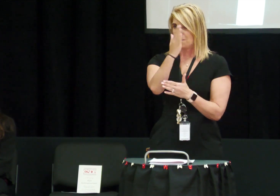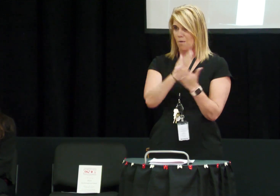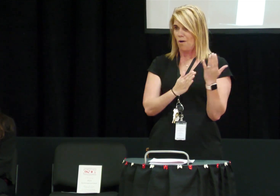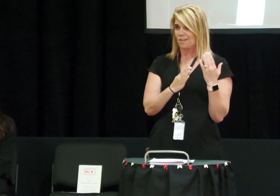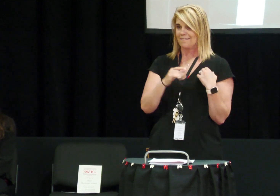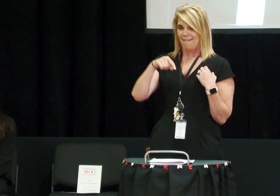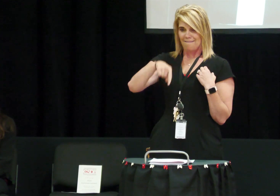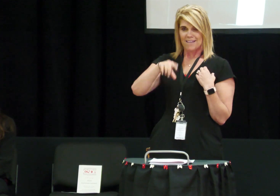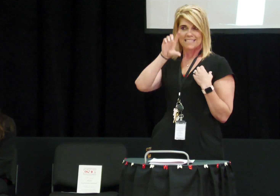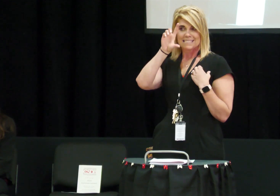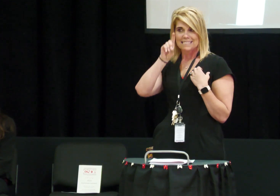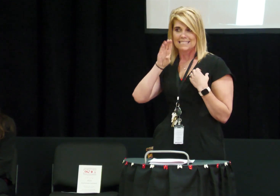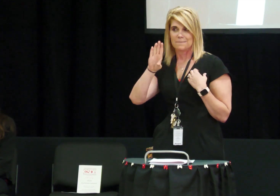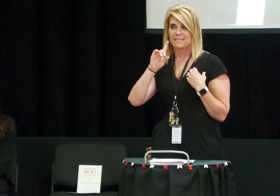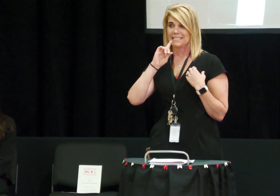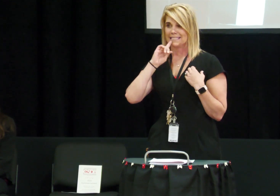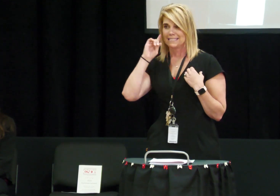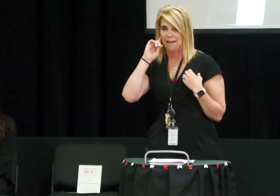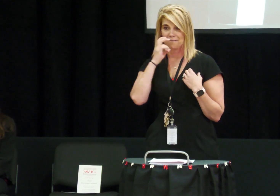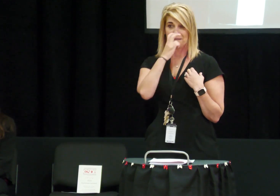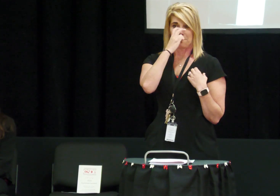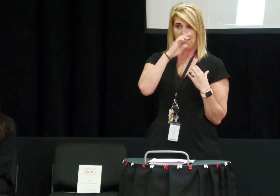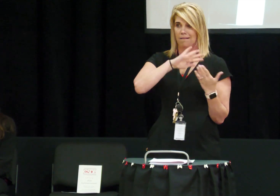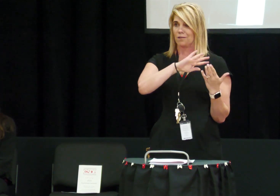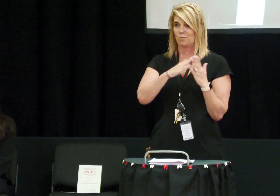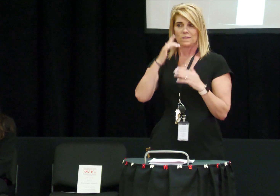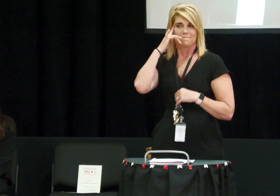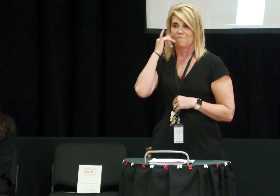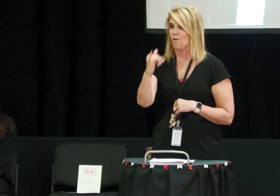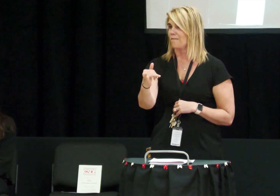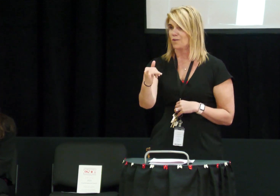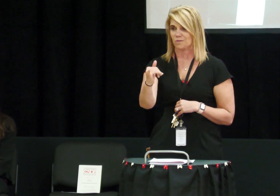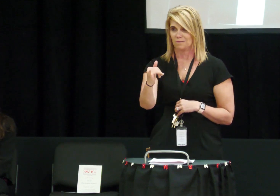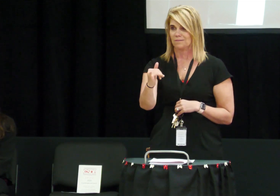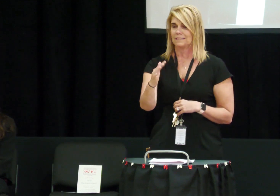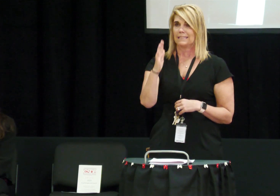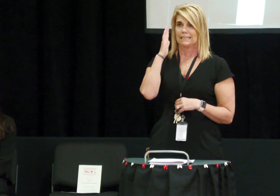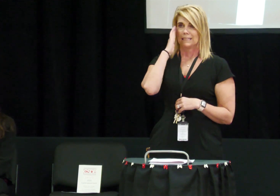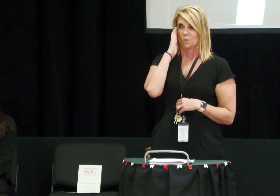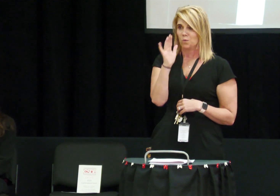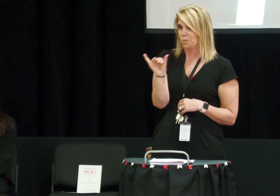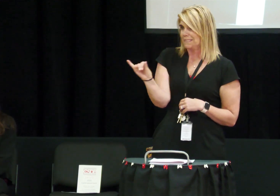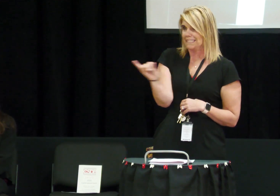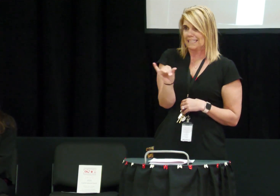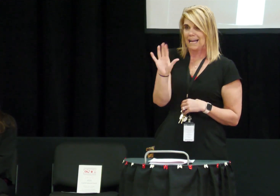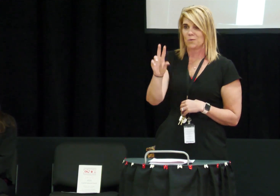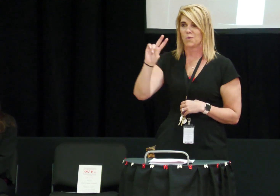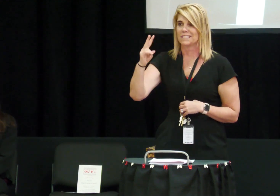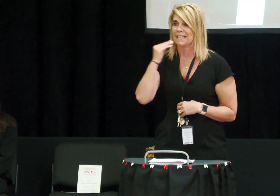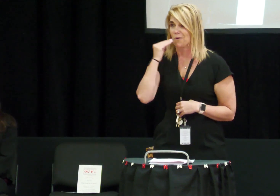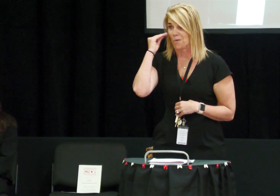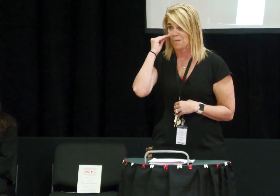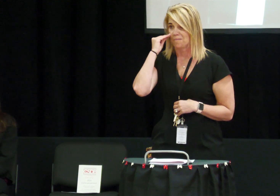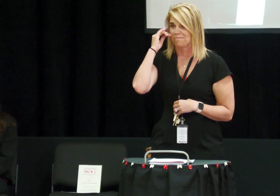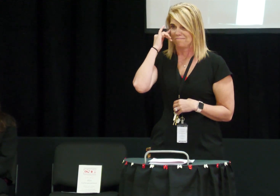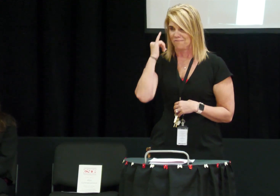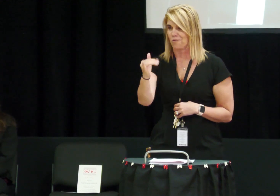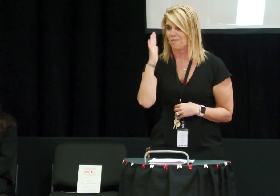You will forever be a part of CSDB, the deaf and blind community. You will never be alone. It's